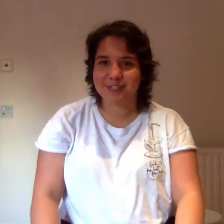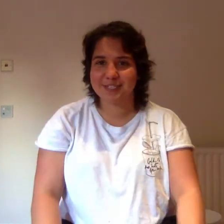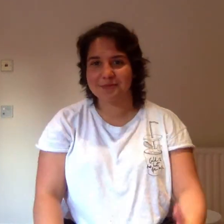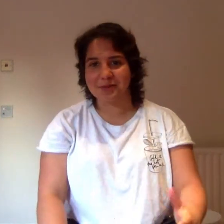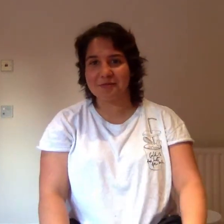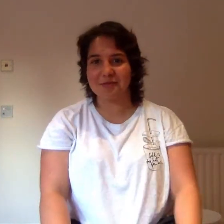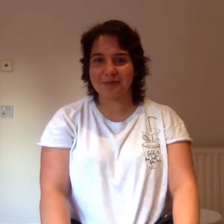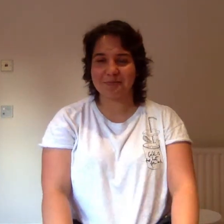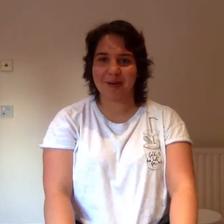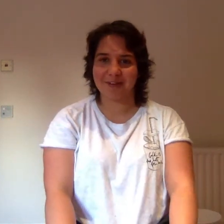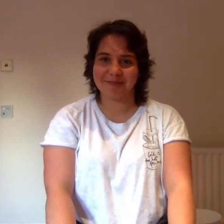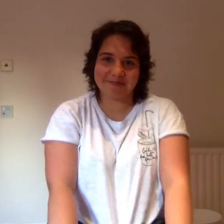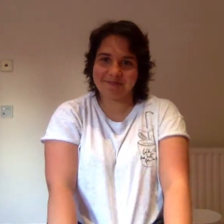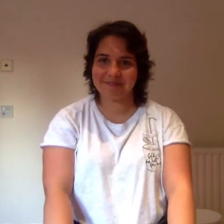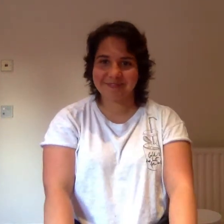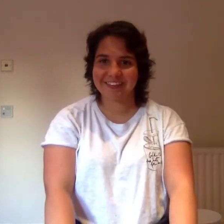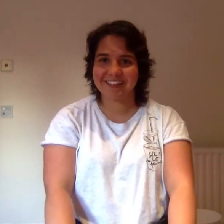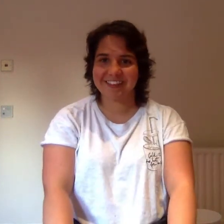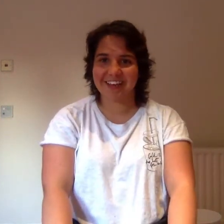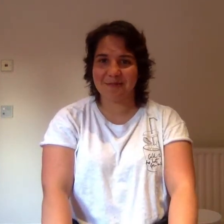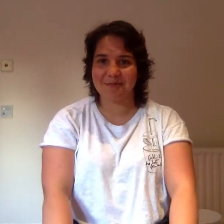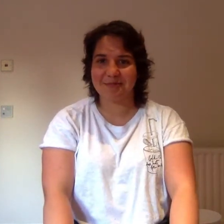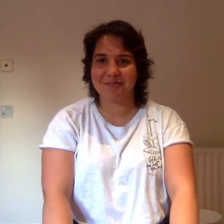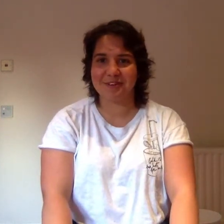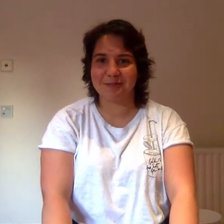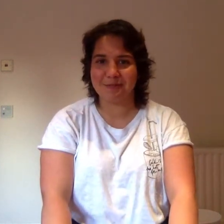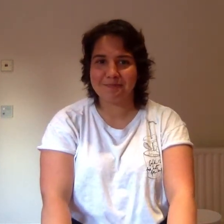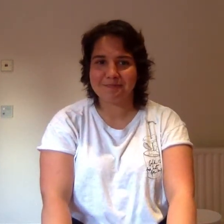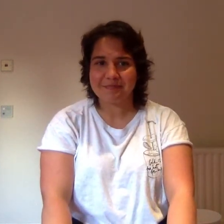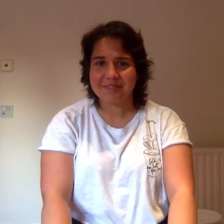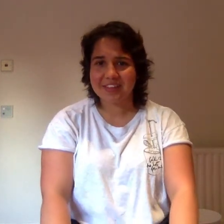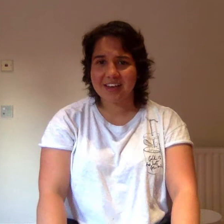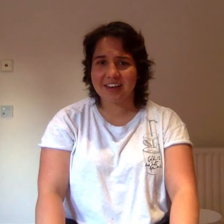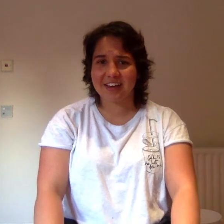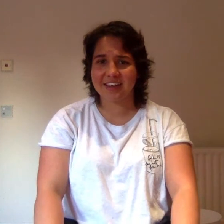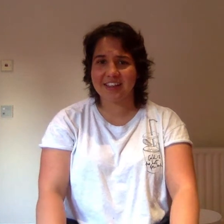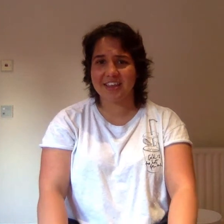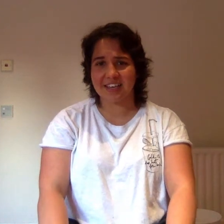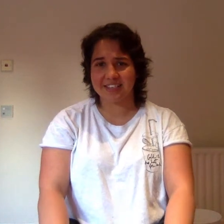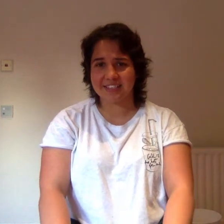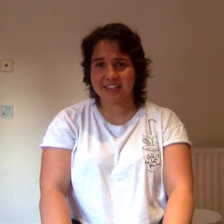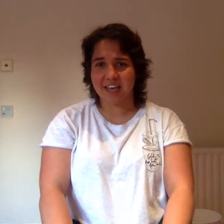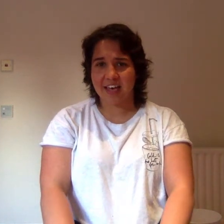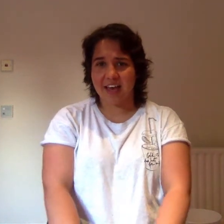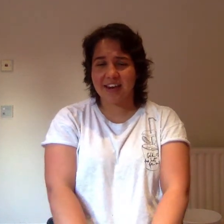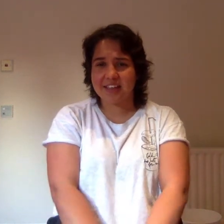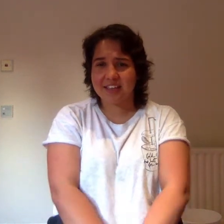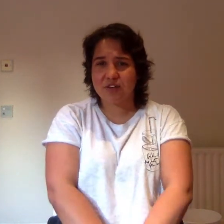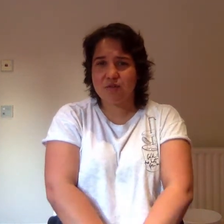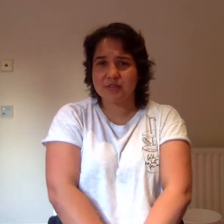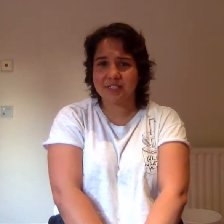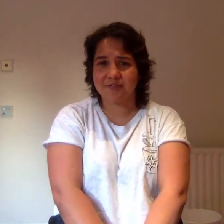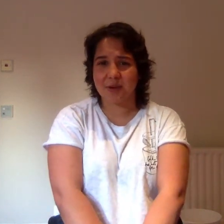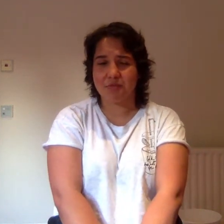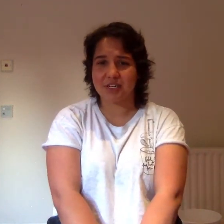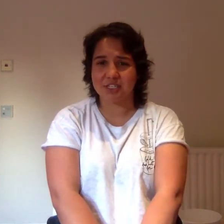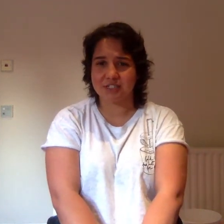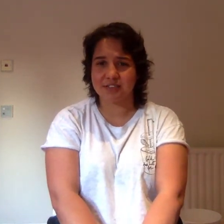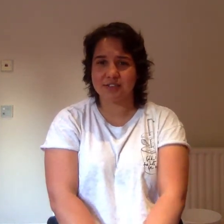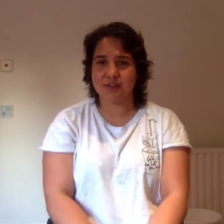seems really rude, but that wouldn't be rude at all. Another thing is anything that causes vibrations,